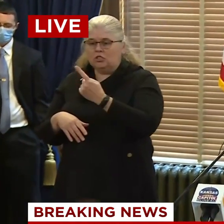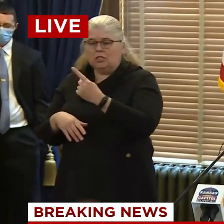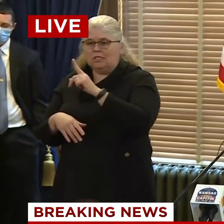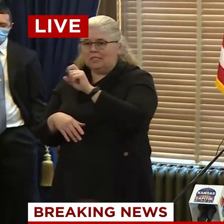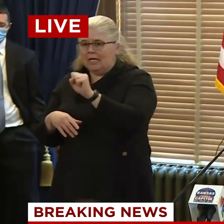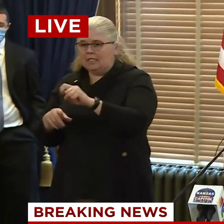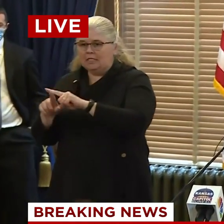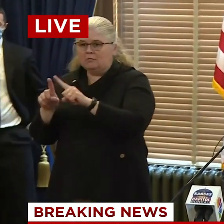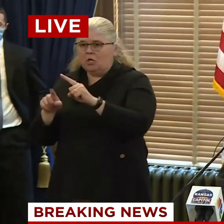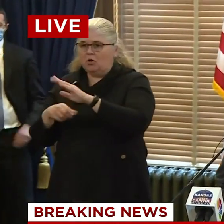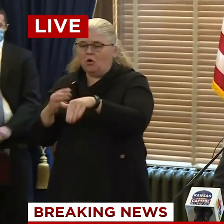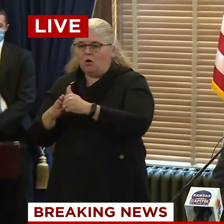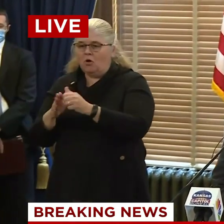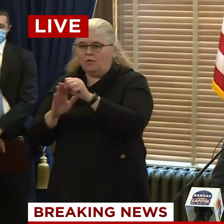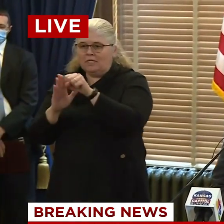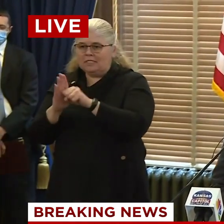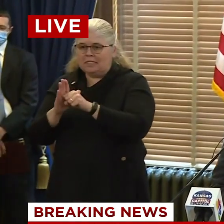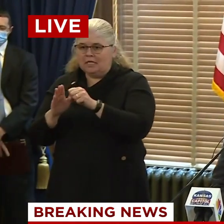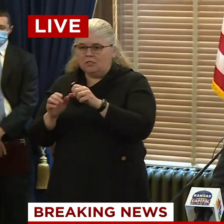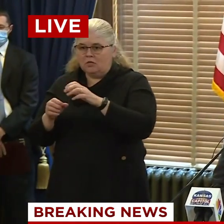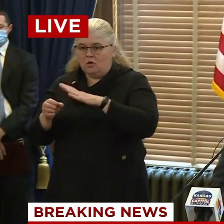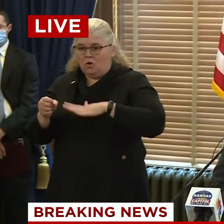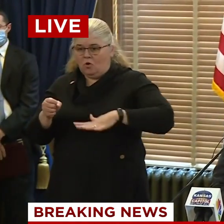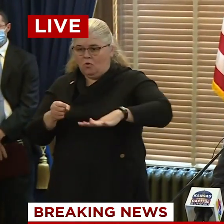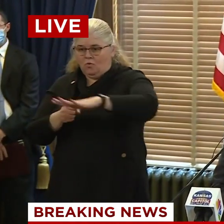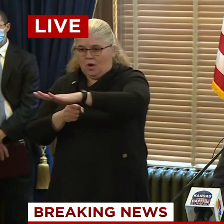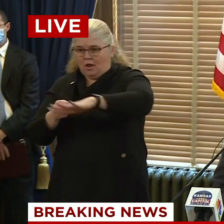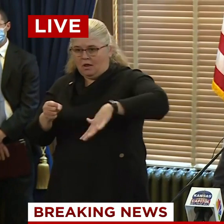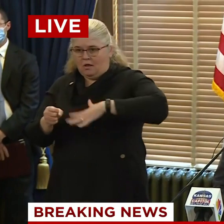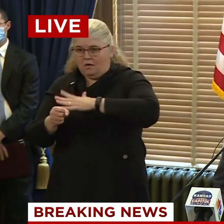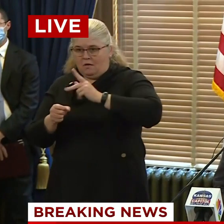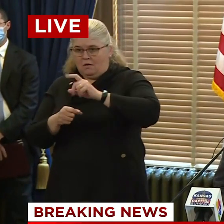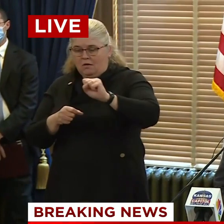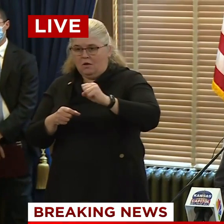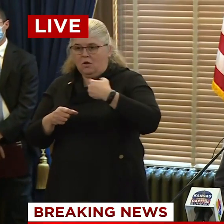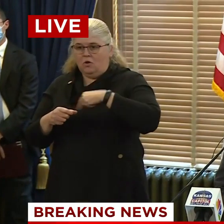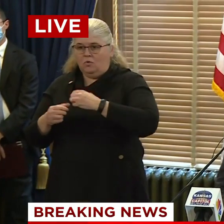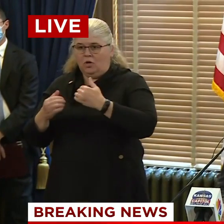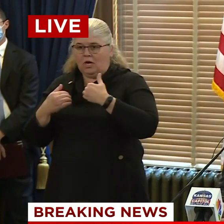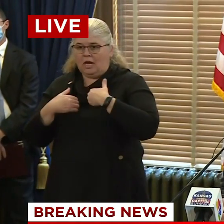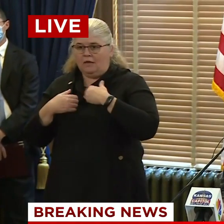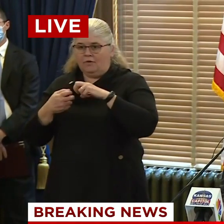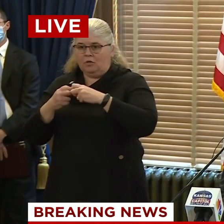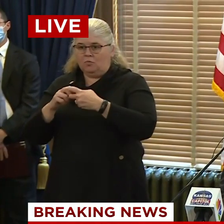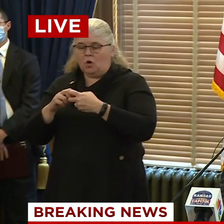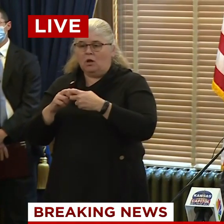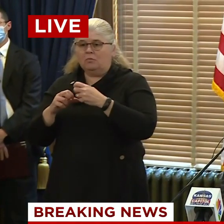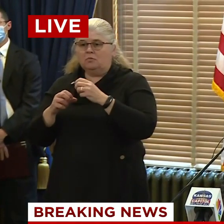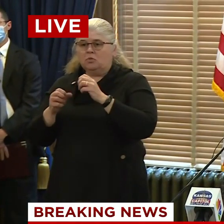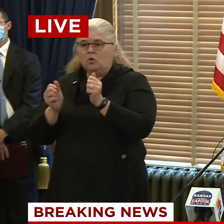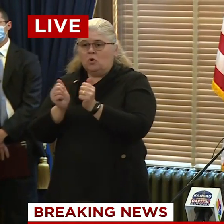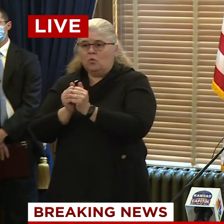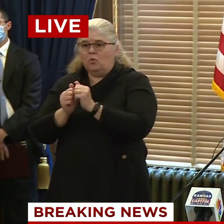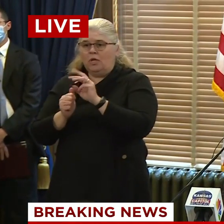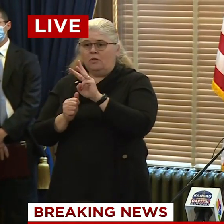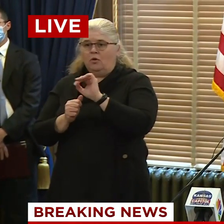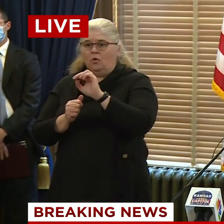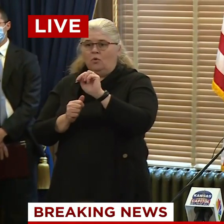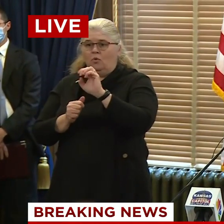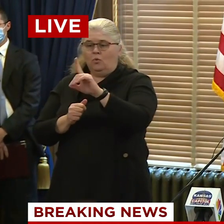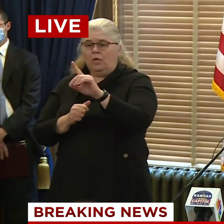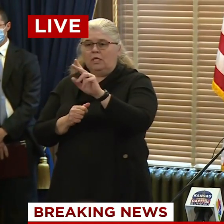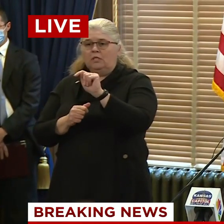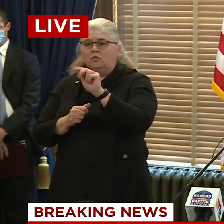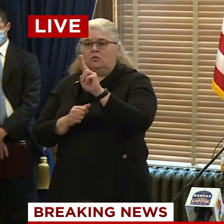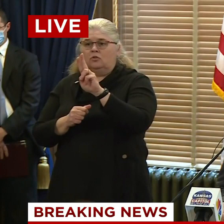states surrounding Kansas. We're experiencing issues with wind turbines that are not able to produce as much power as normal due to